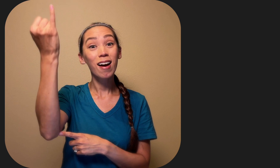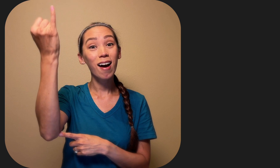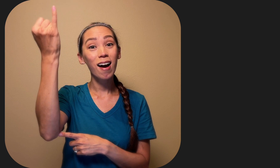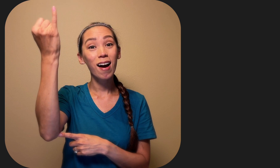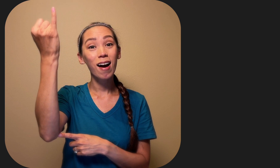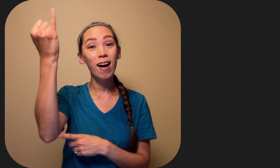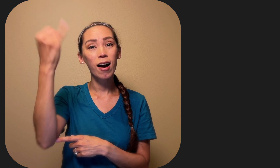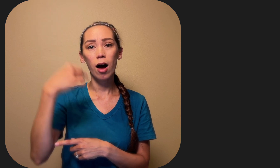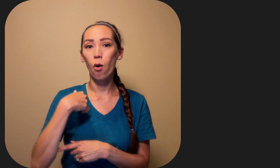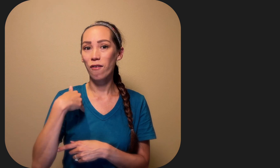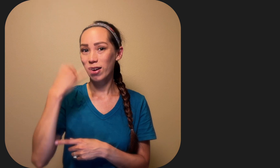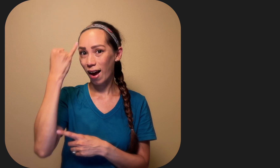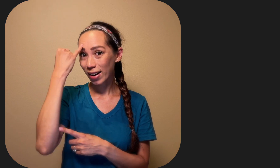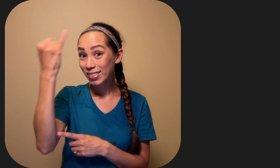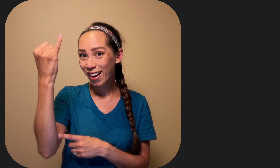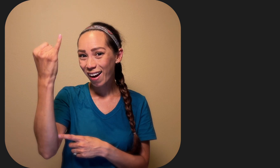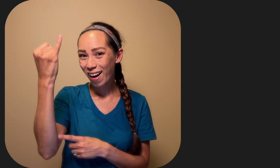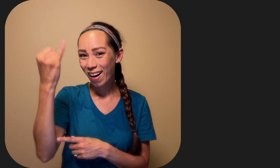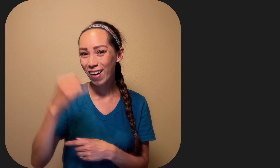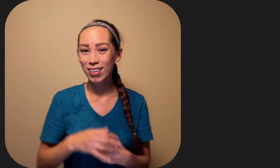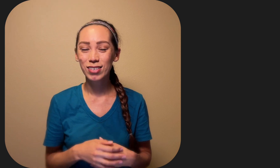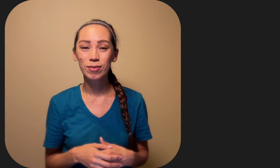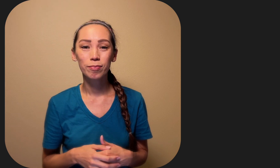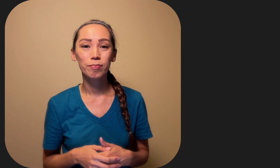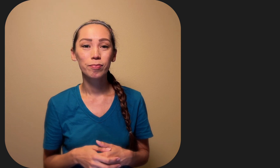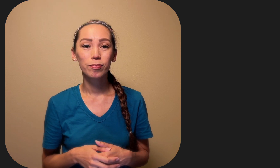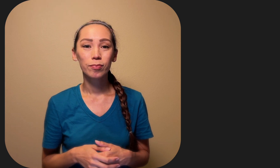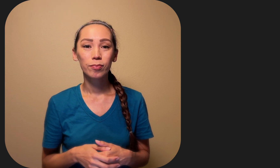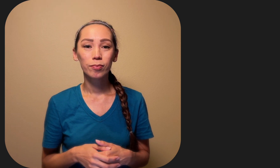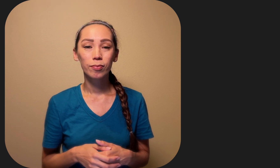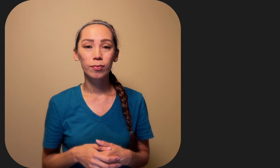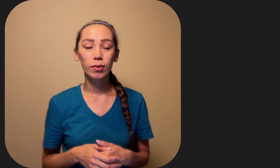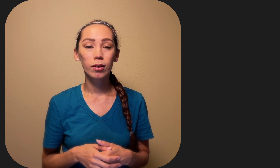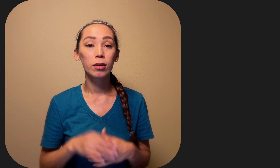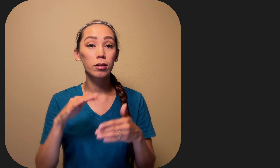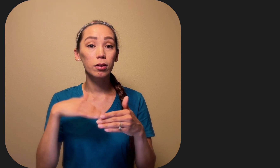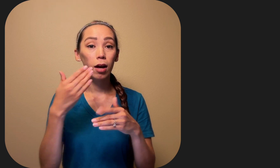and you go from your brain and you would go up. Idea.